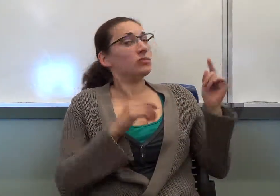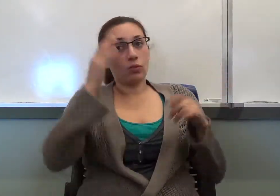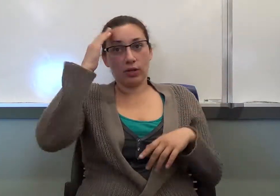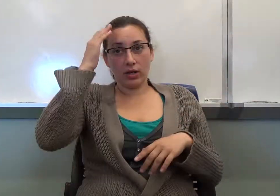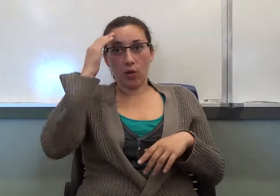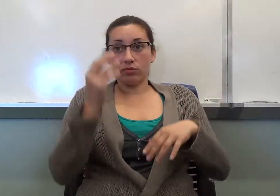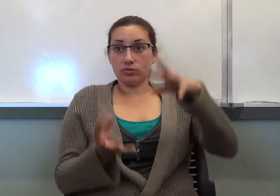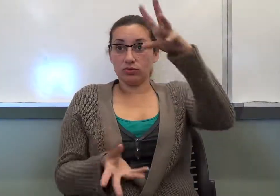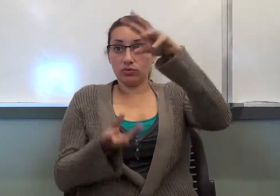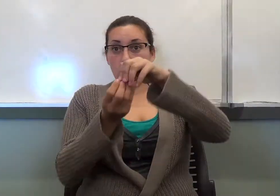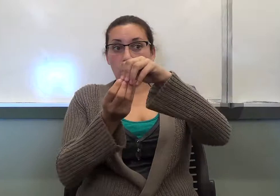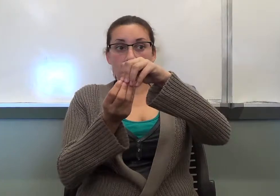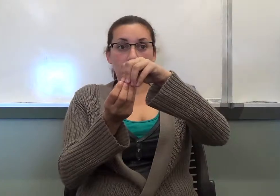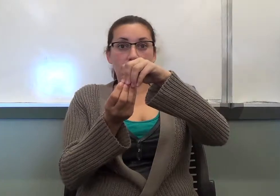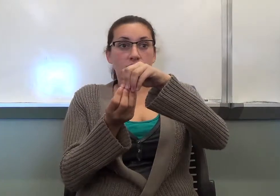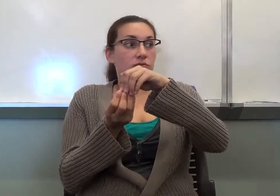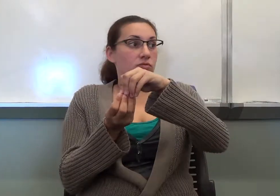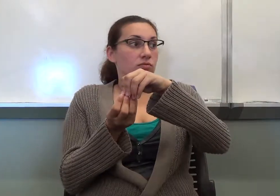them is 80. 80,